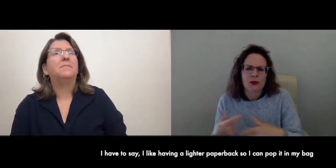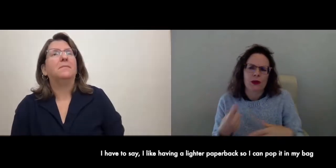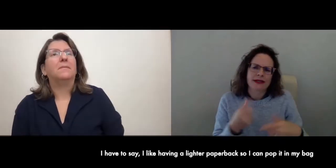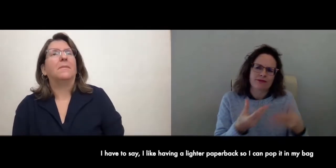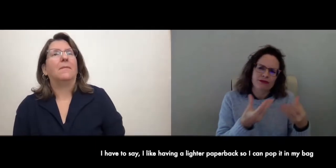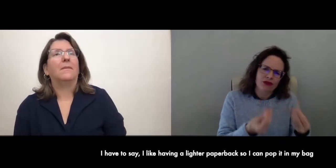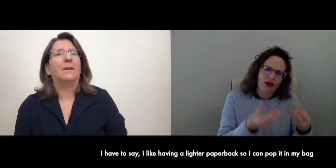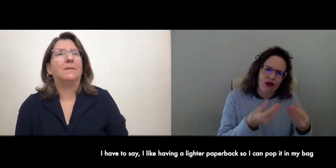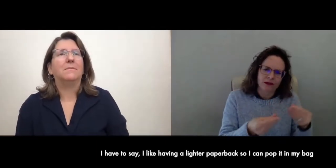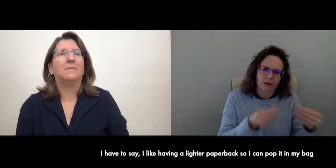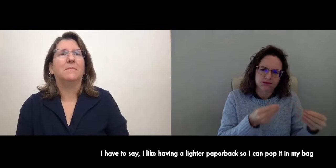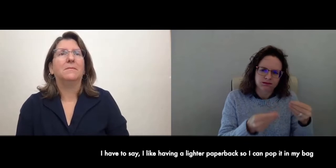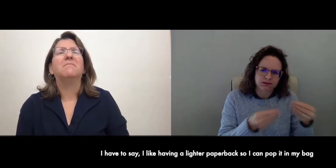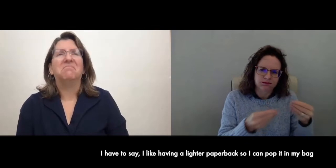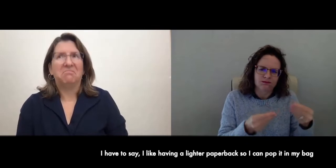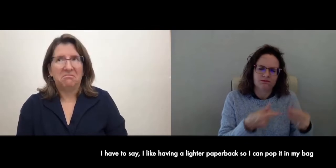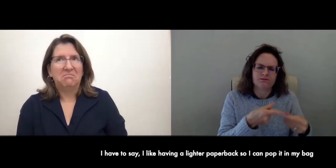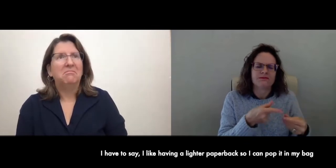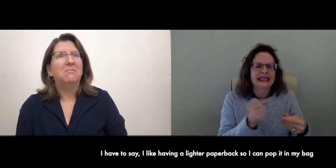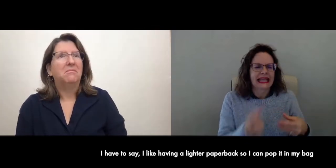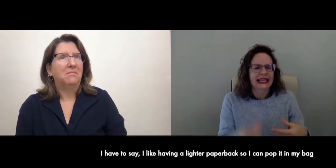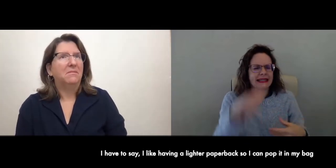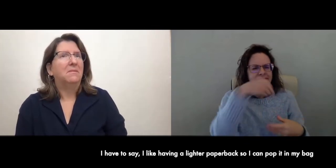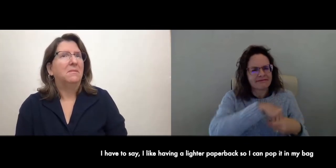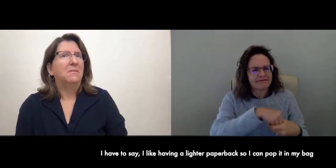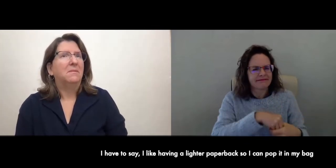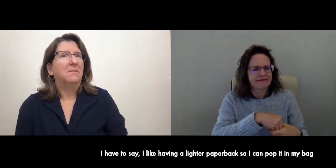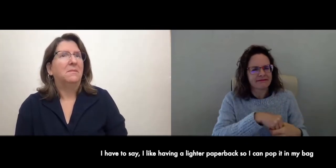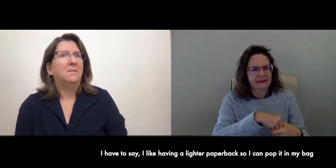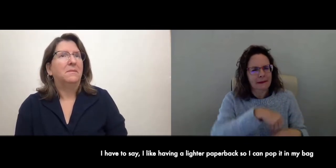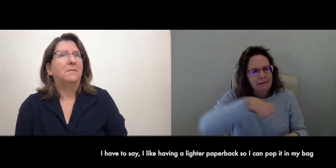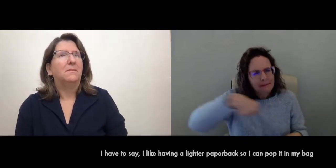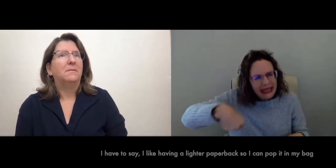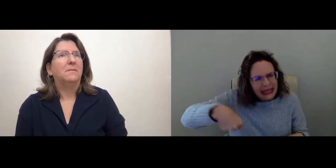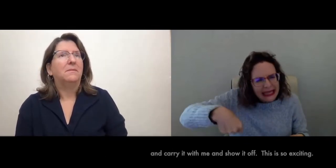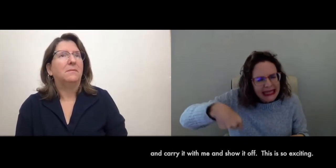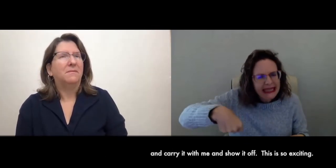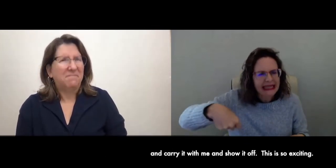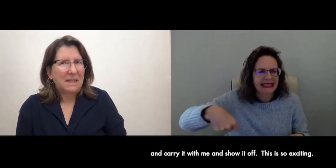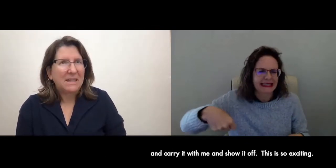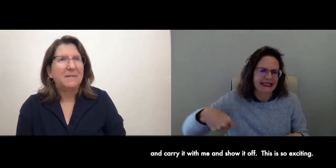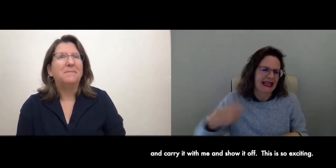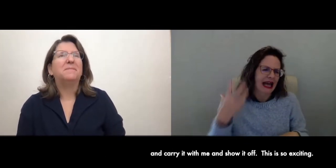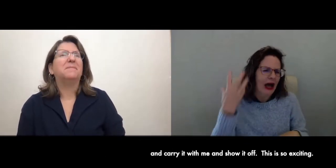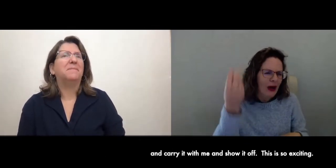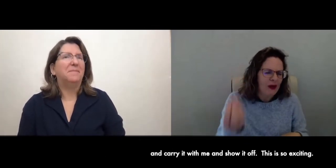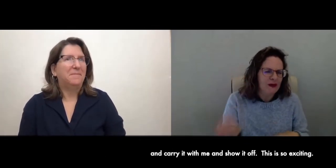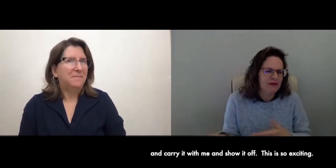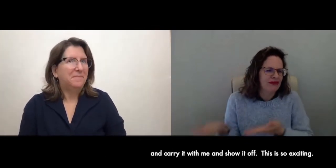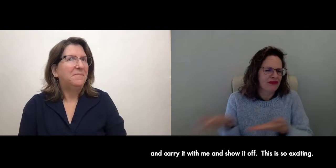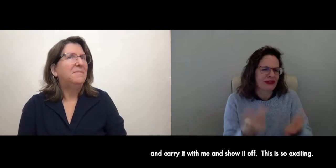I have to say, I like having a lighter paperback so I can pop it in my bag and carry it with me and show it off.